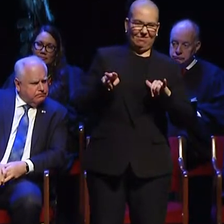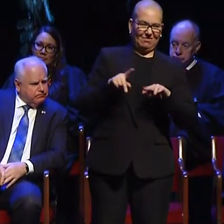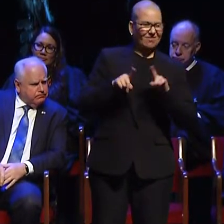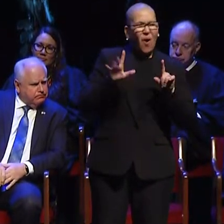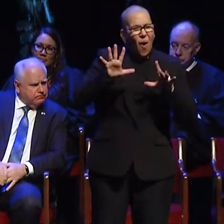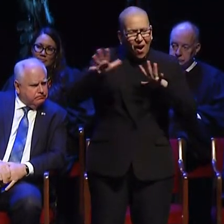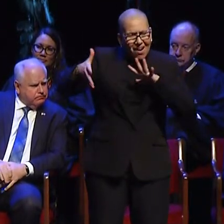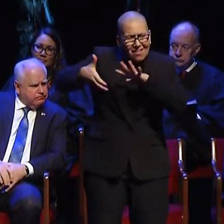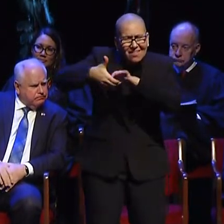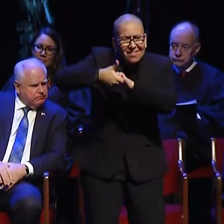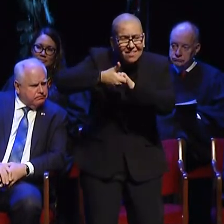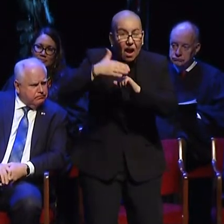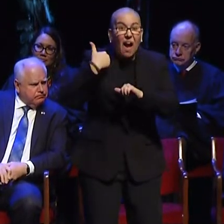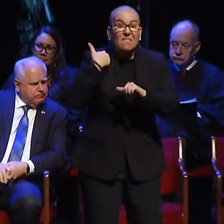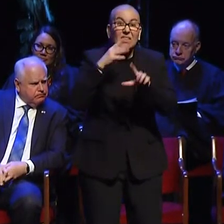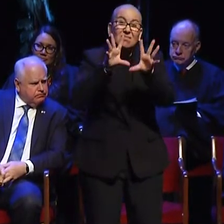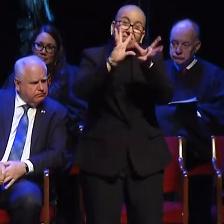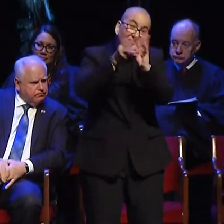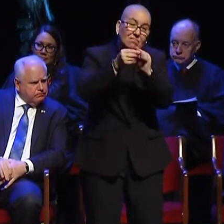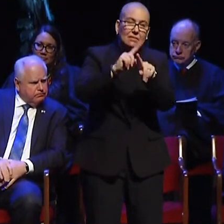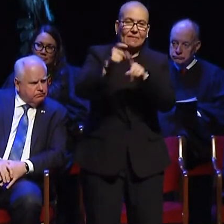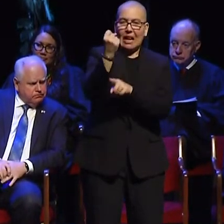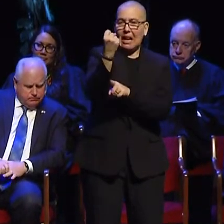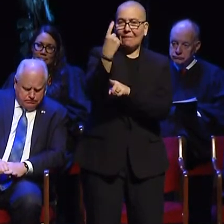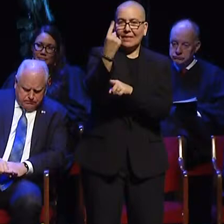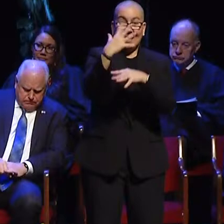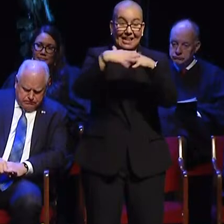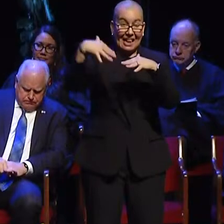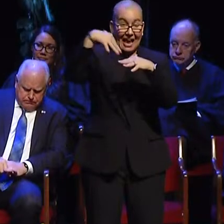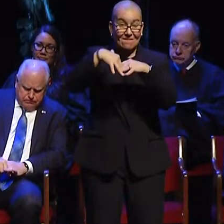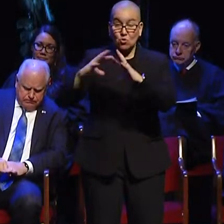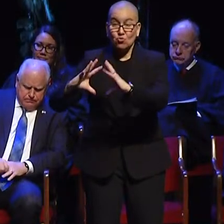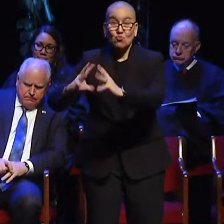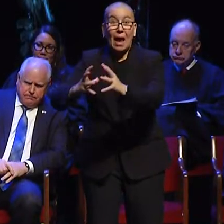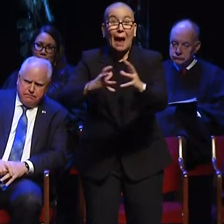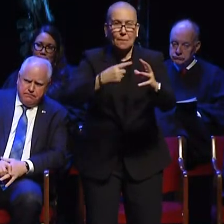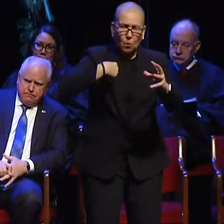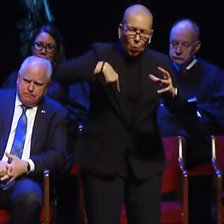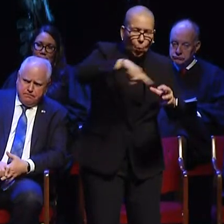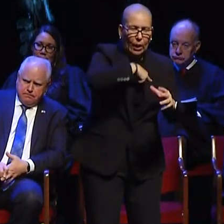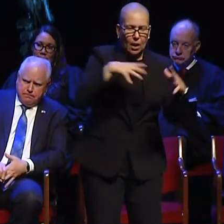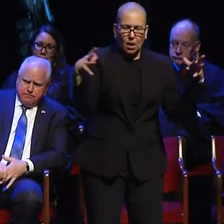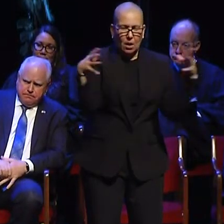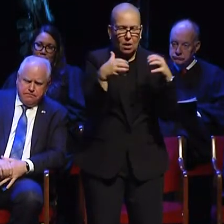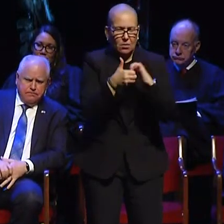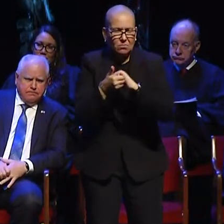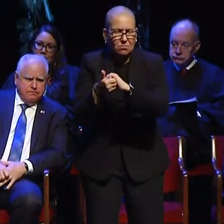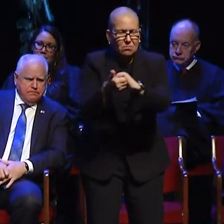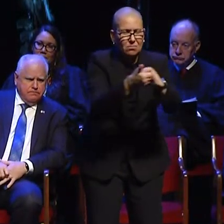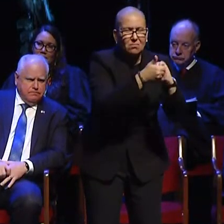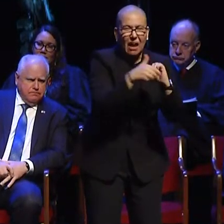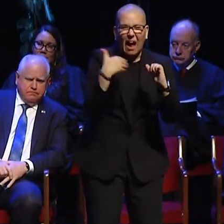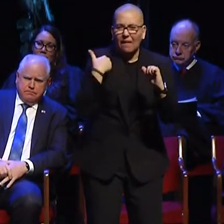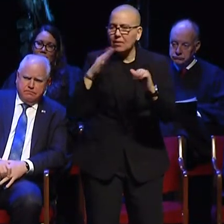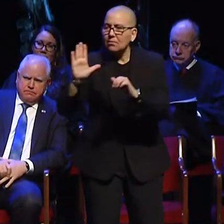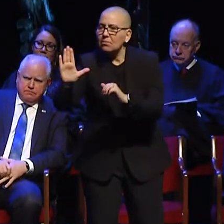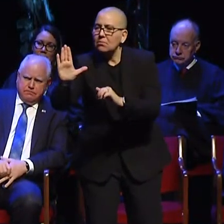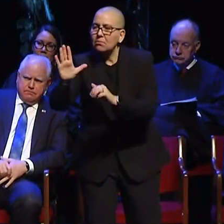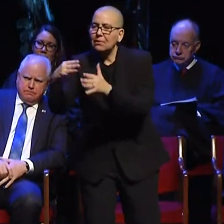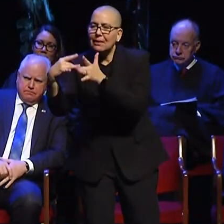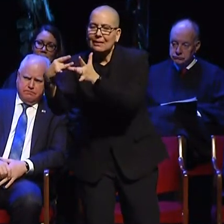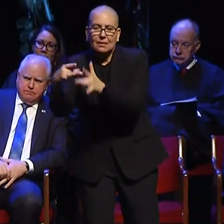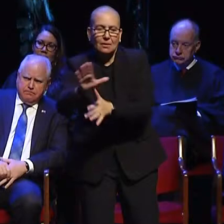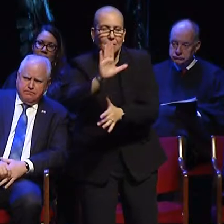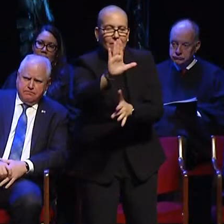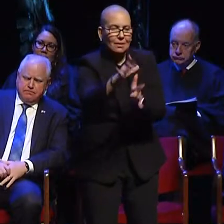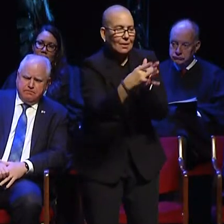Minnesota, I am incredibly proud of our partnership with tribal leaders, and that a significant part of